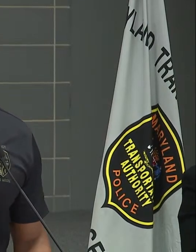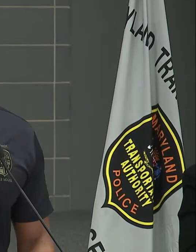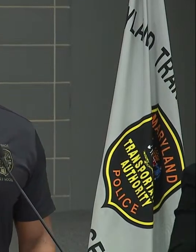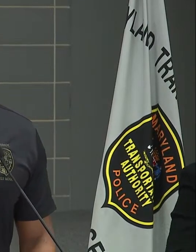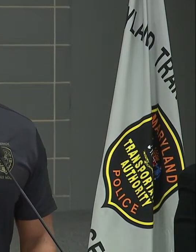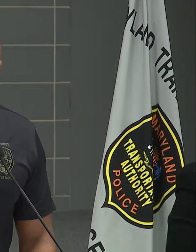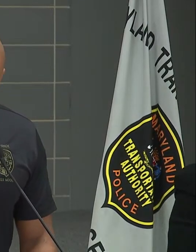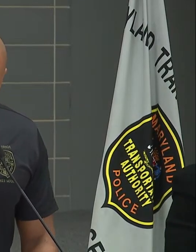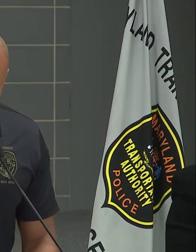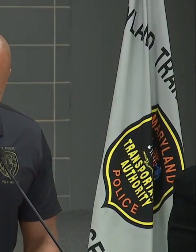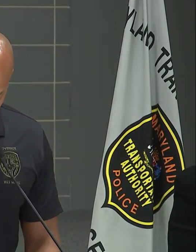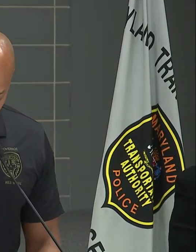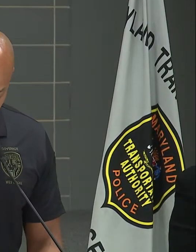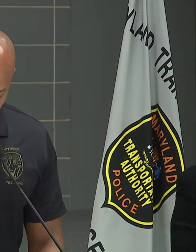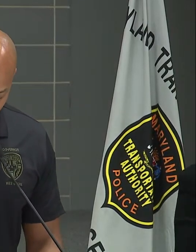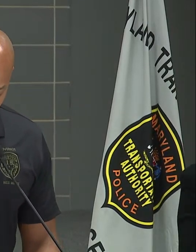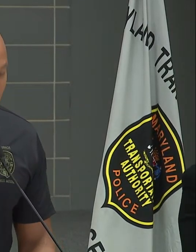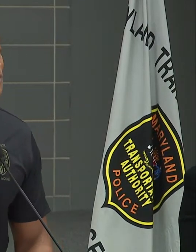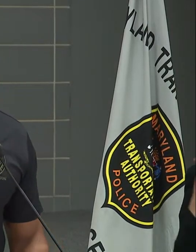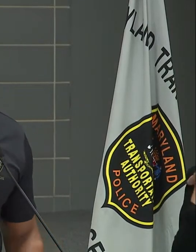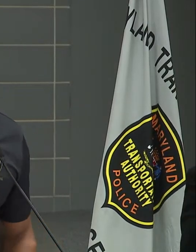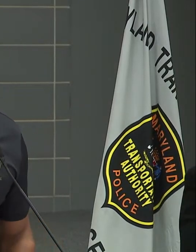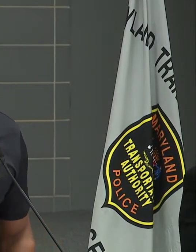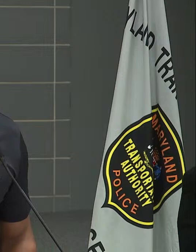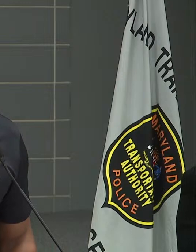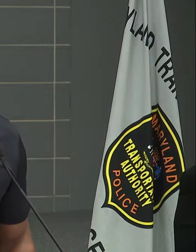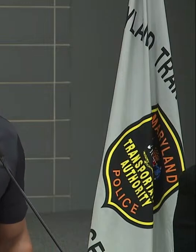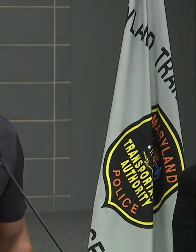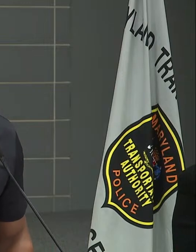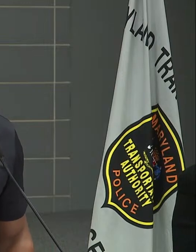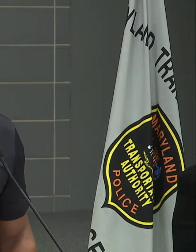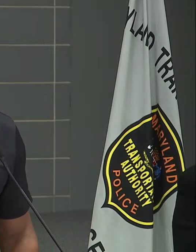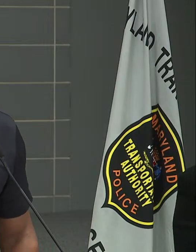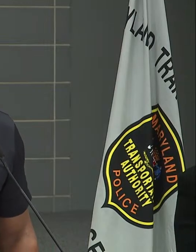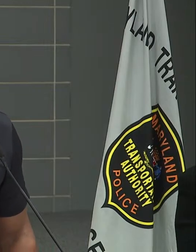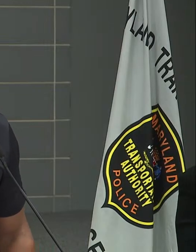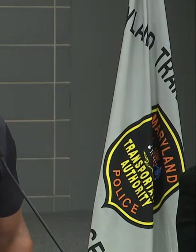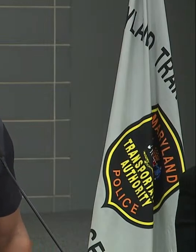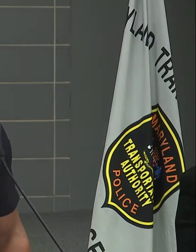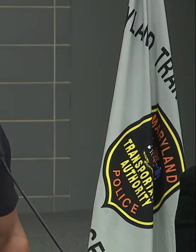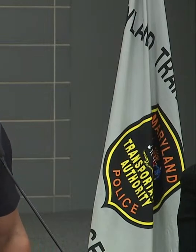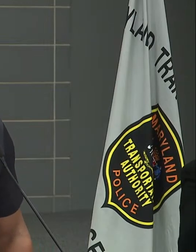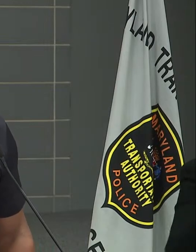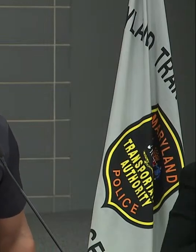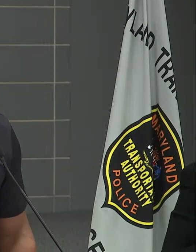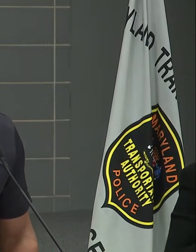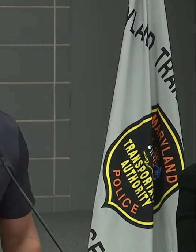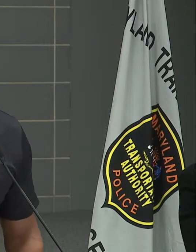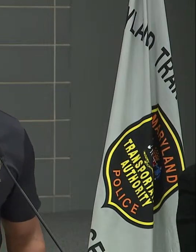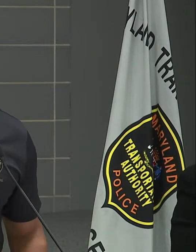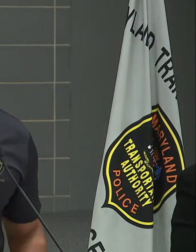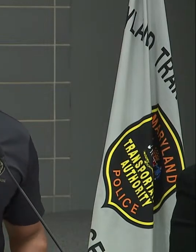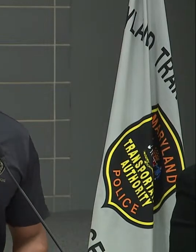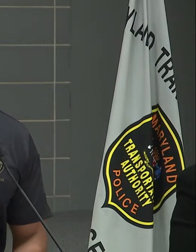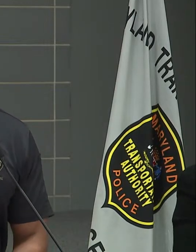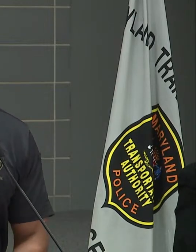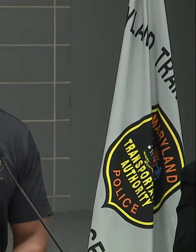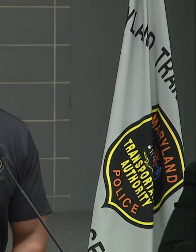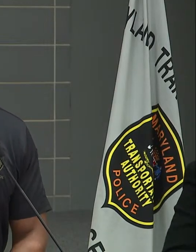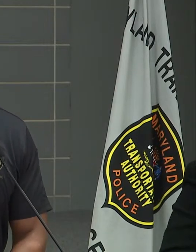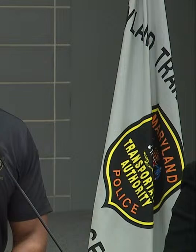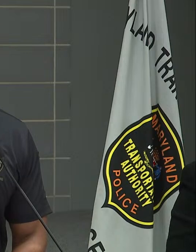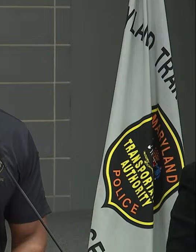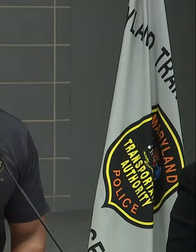with Chairman Cole, he told me that he was Secretary of State of Oklahoma during the Oklahoma City